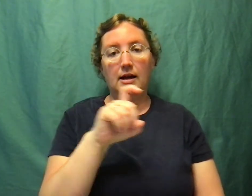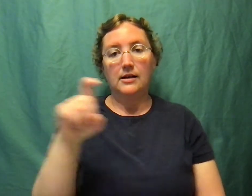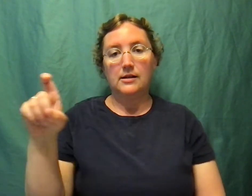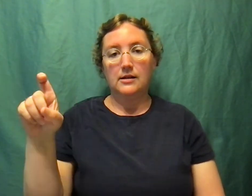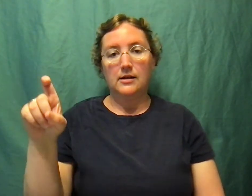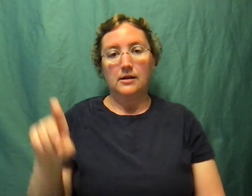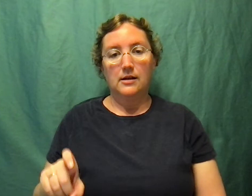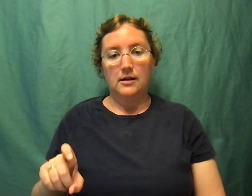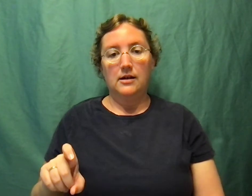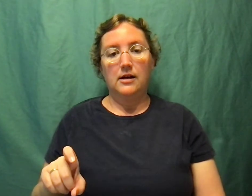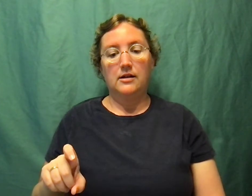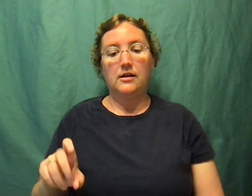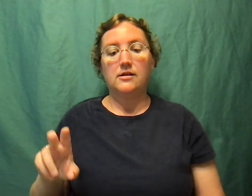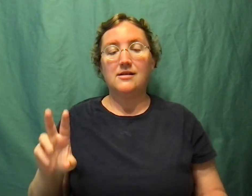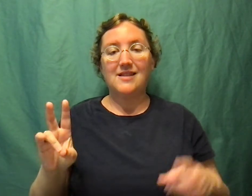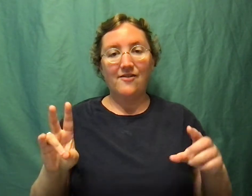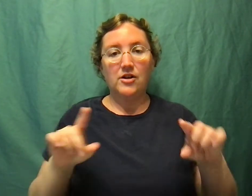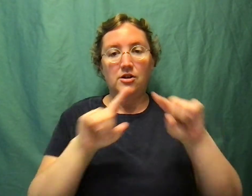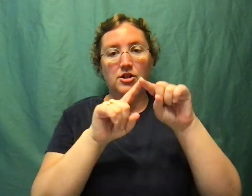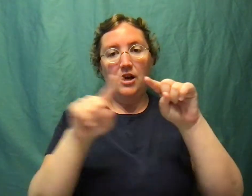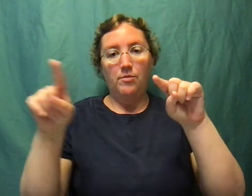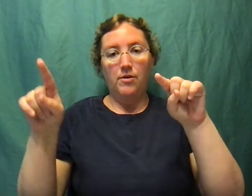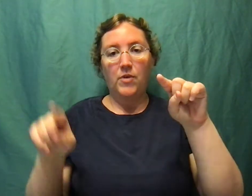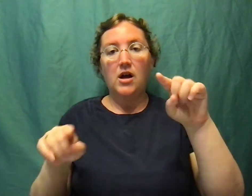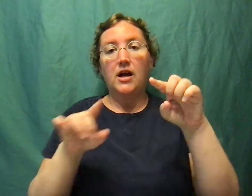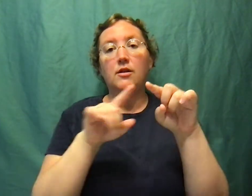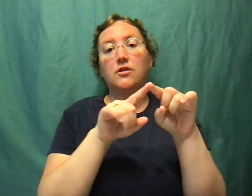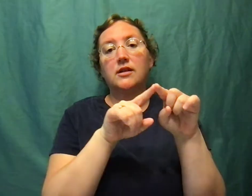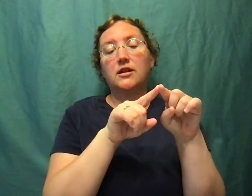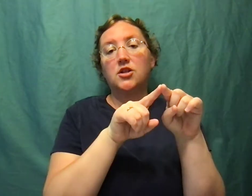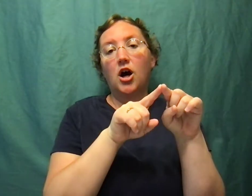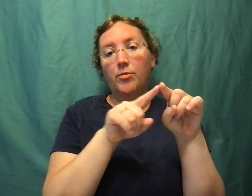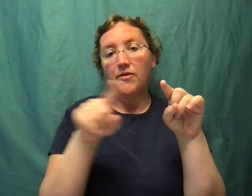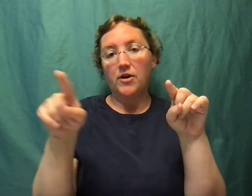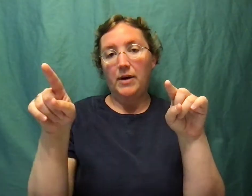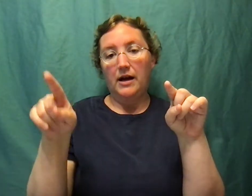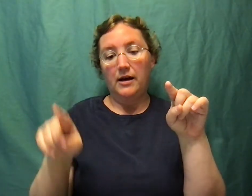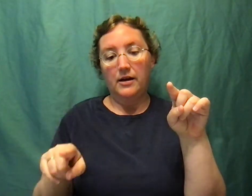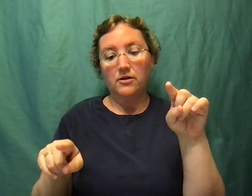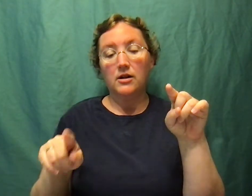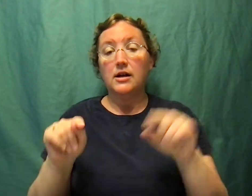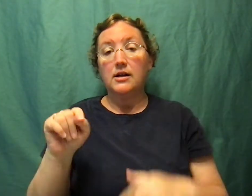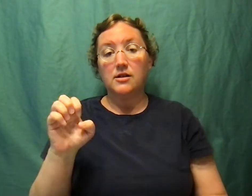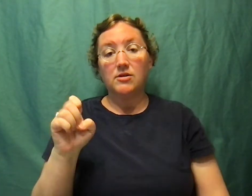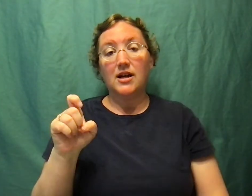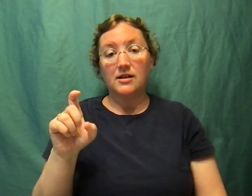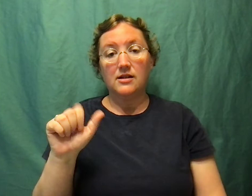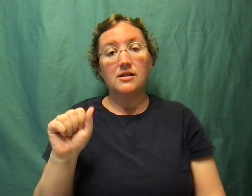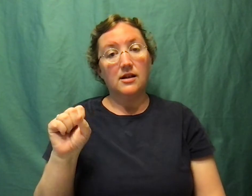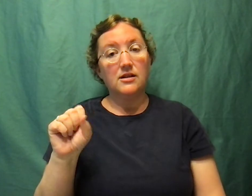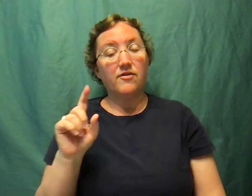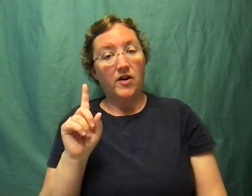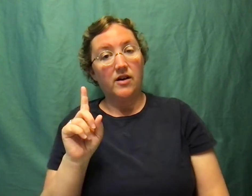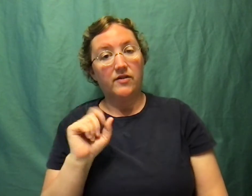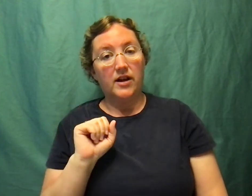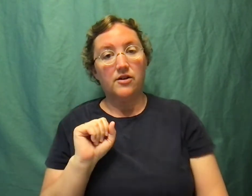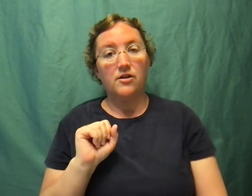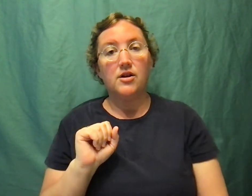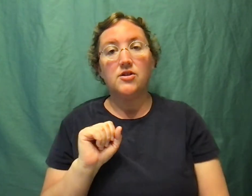X in the 7 shape. It looks like the top of their panhandle. So Texas is a 5-letter. So like